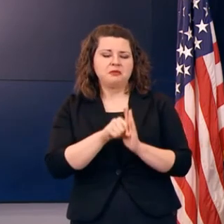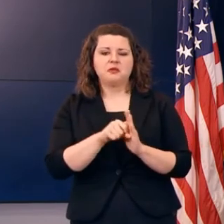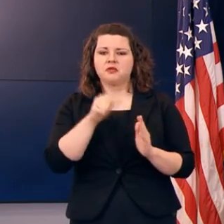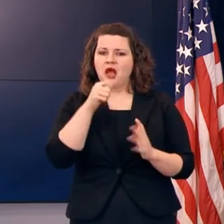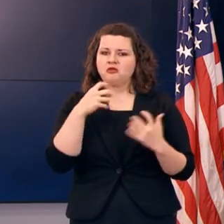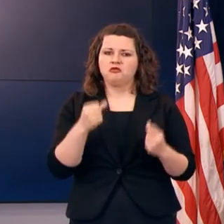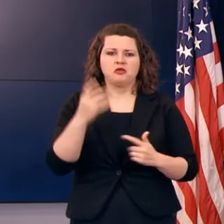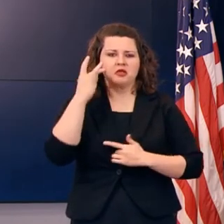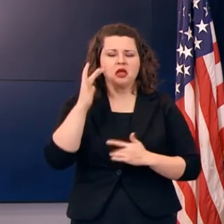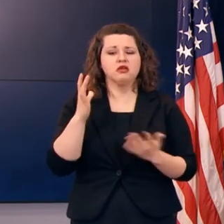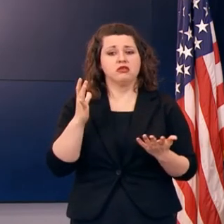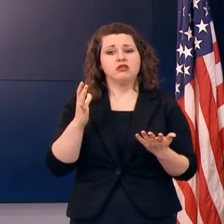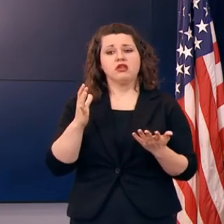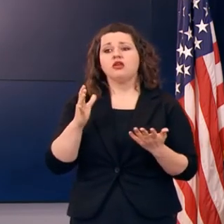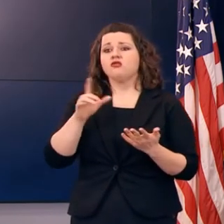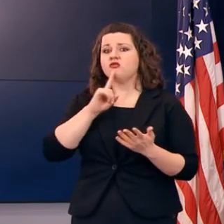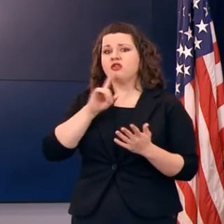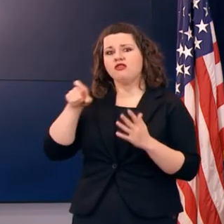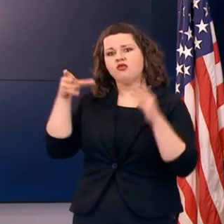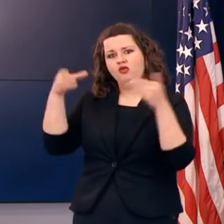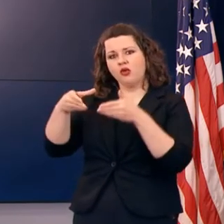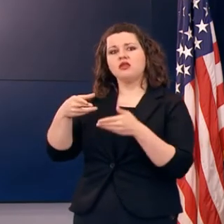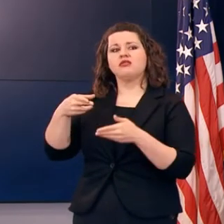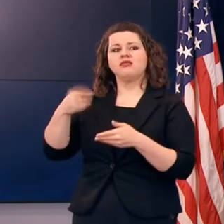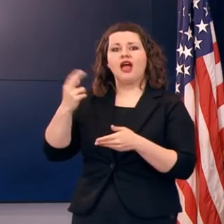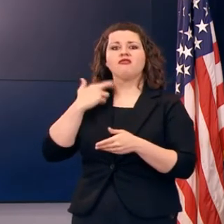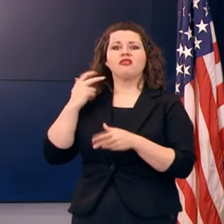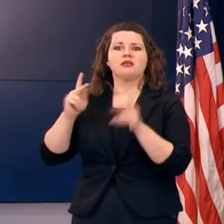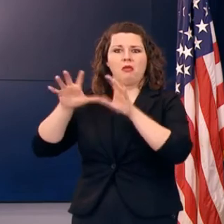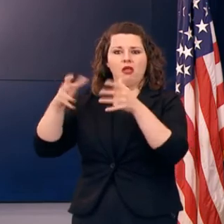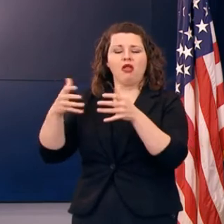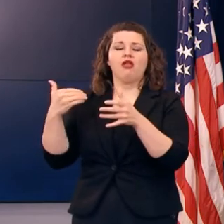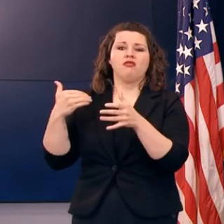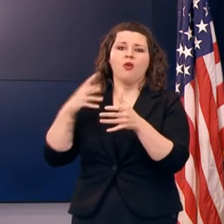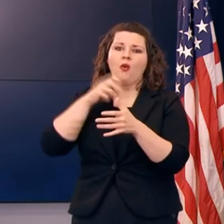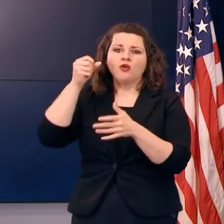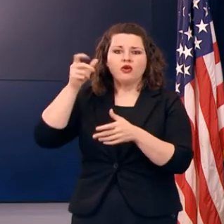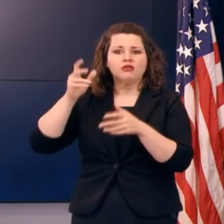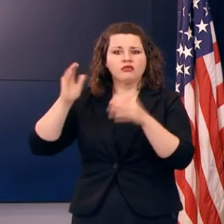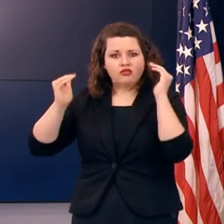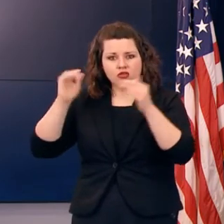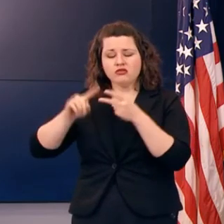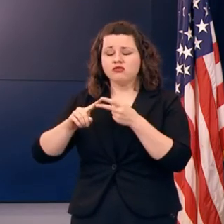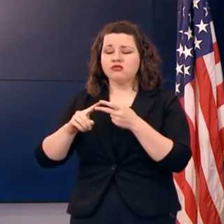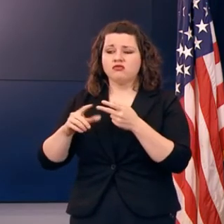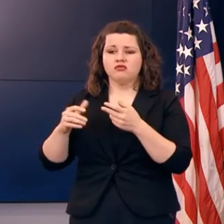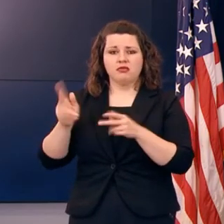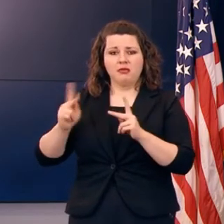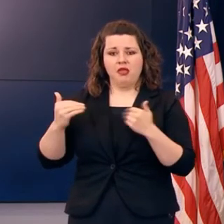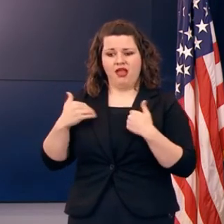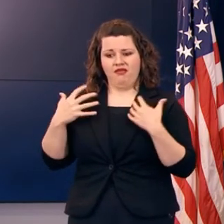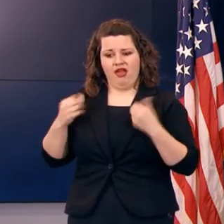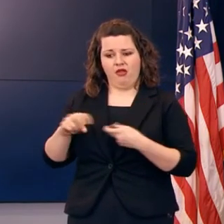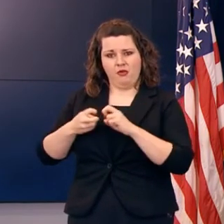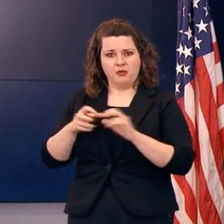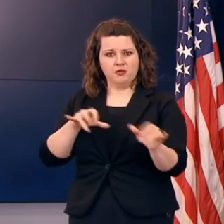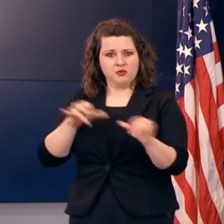on, and those are older adults and those with underlying conditions. And so that helps provide, I think, some confidence to the employees